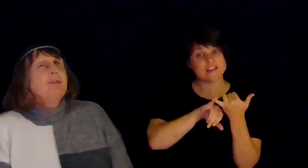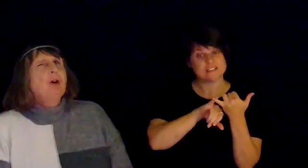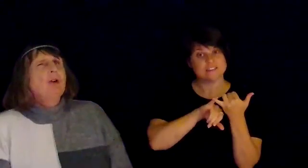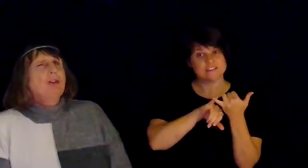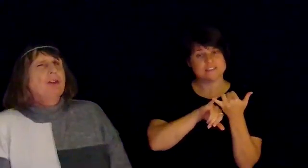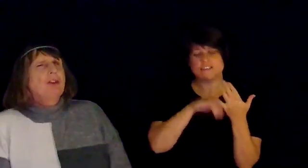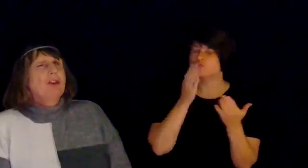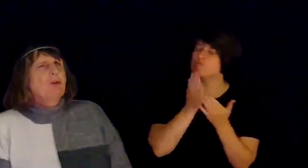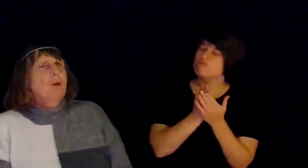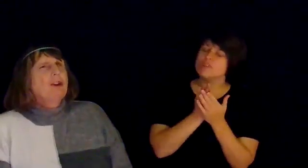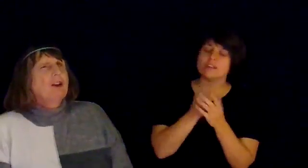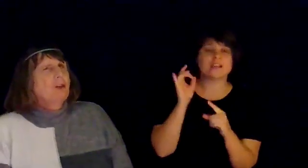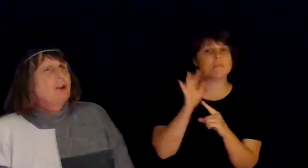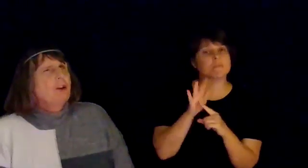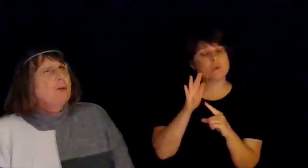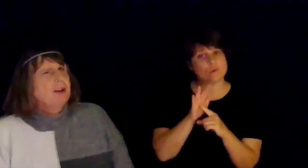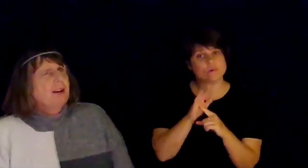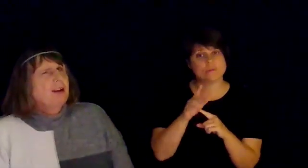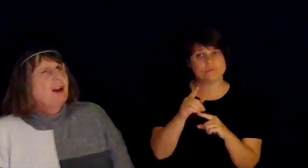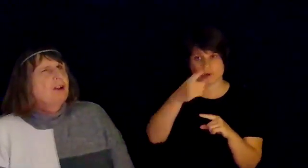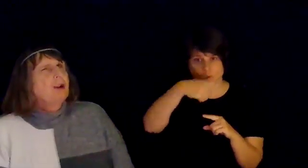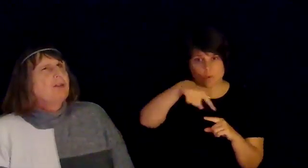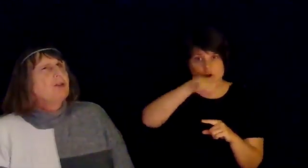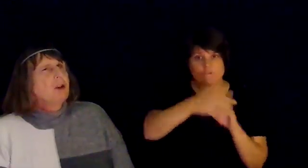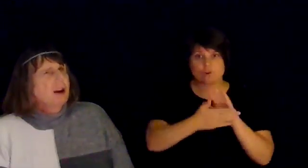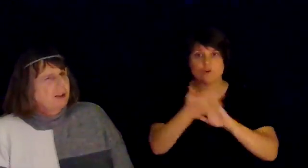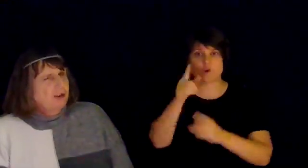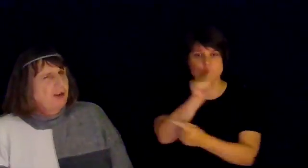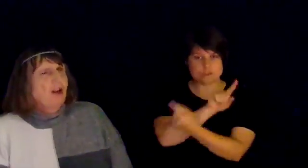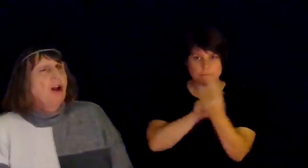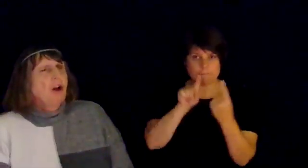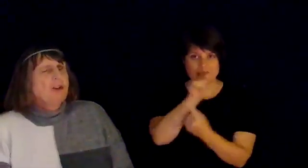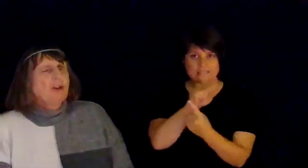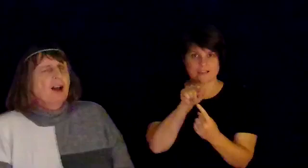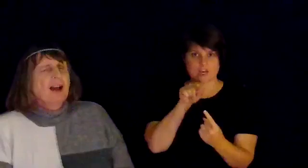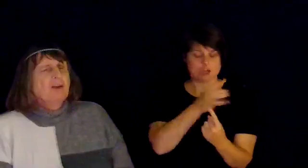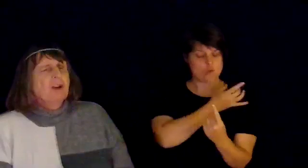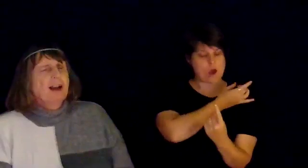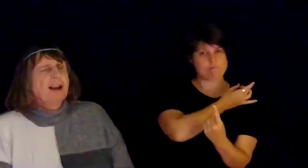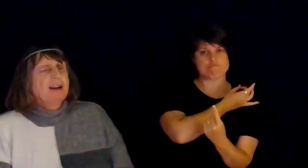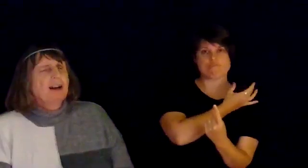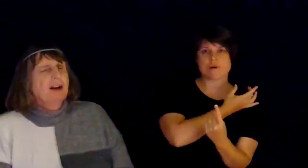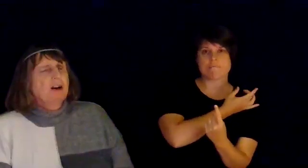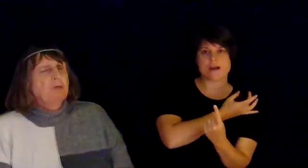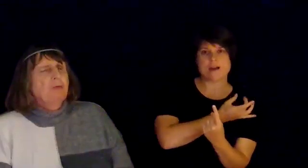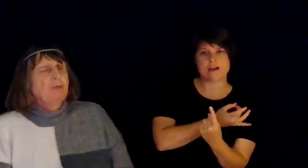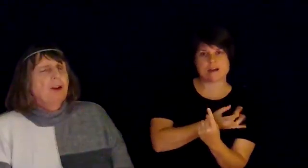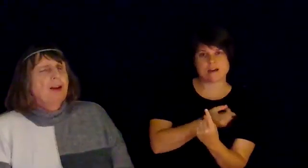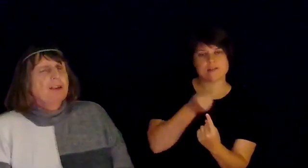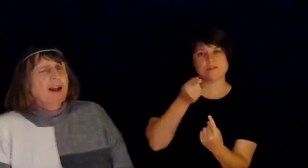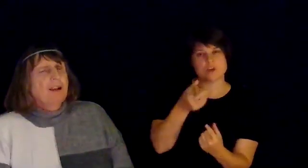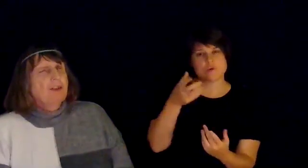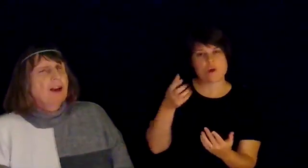It's really important that when you go to your meeting, you have the right to have a